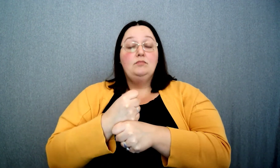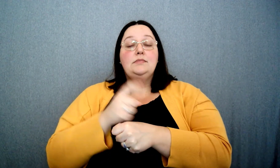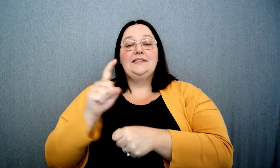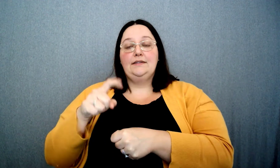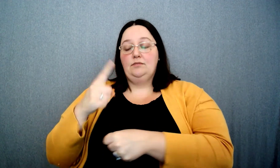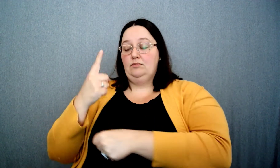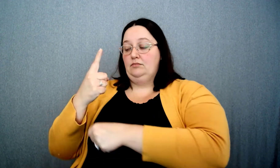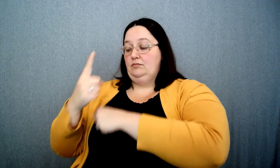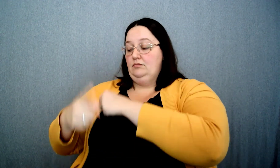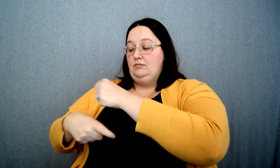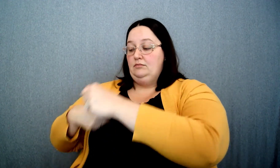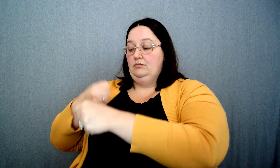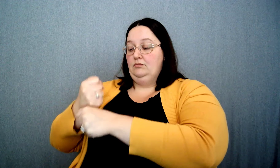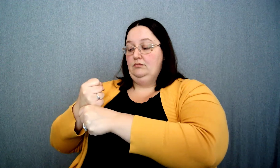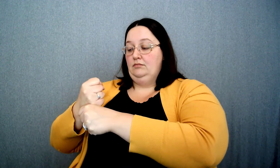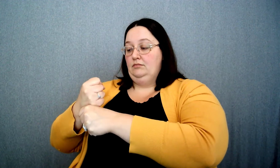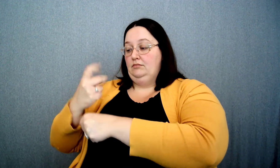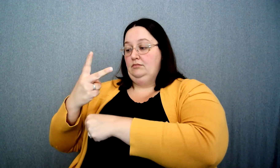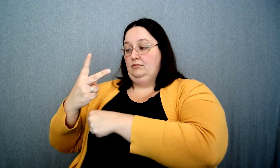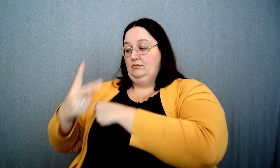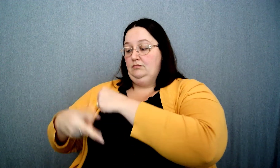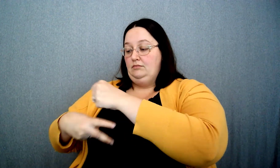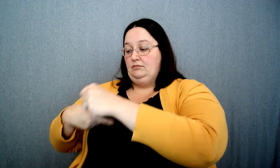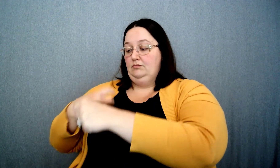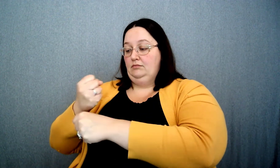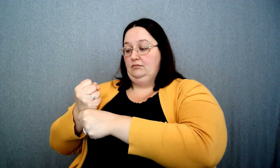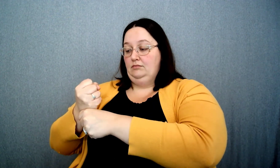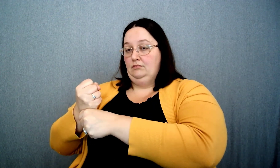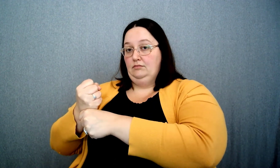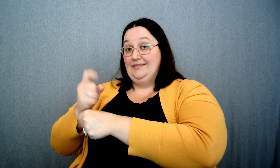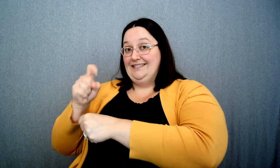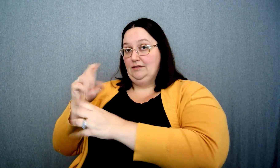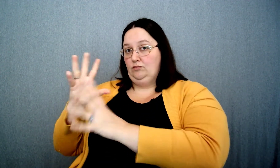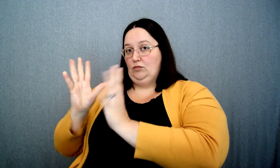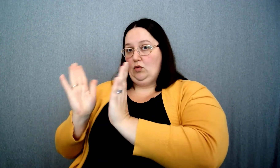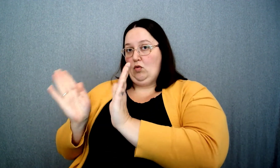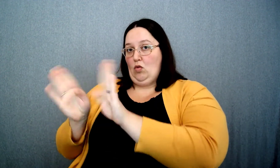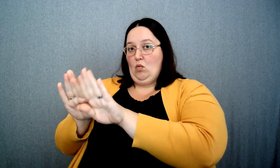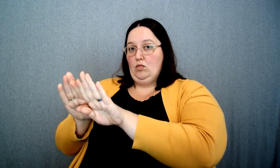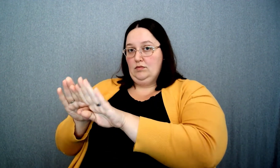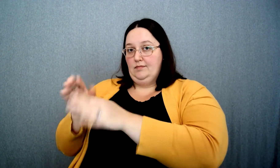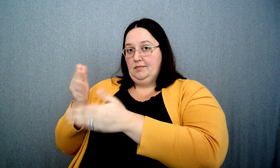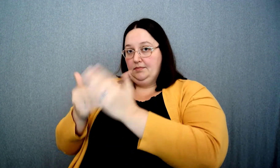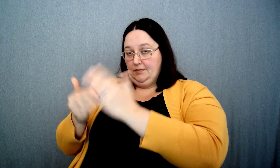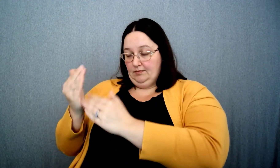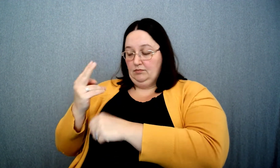When you're using number incorporation for year, you need to make sure that you close the number by the time it comes back to the top.